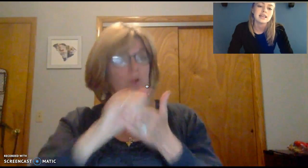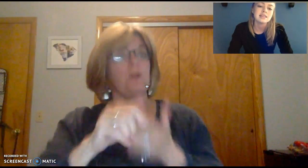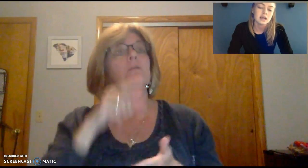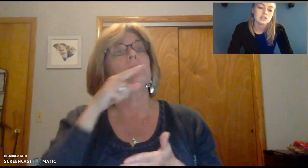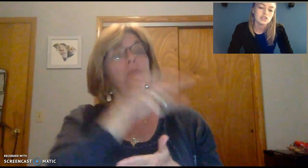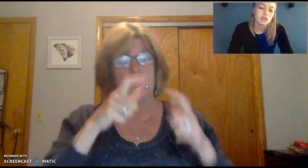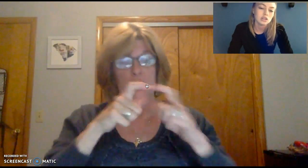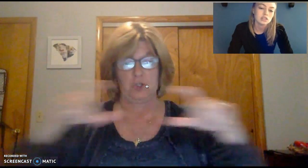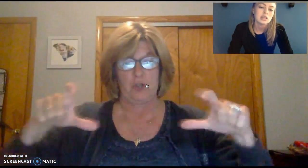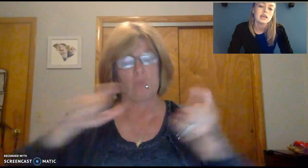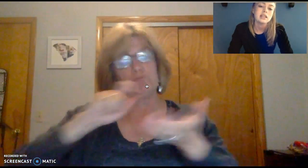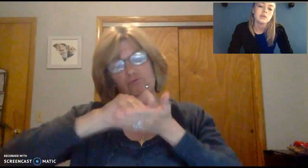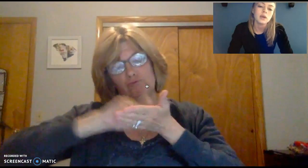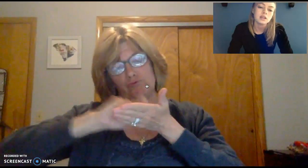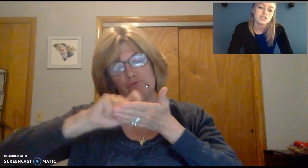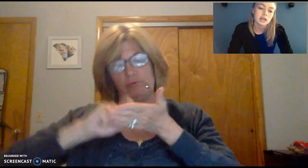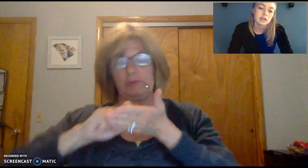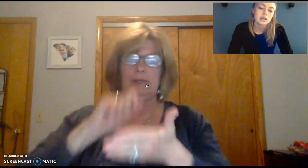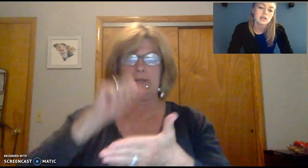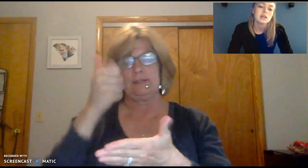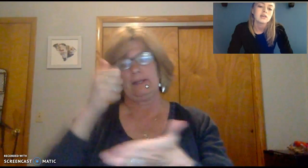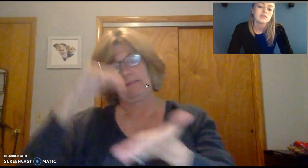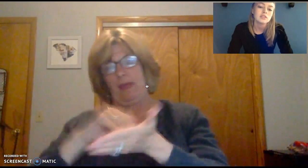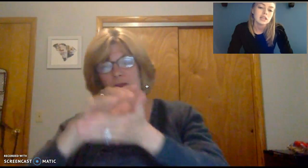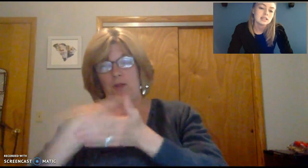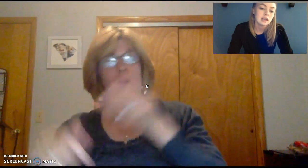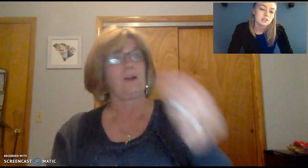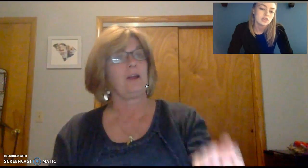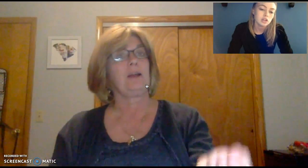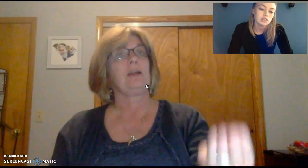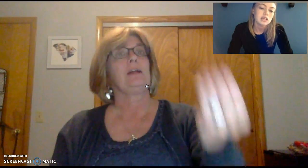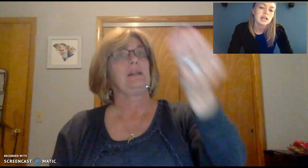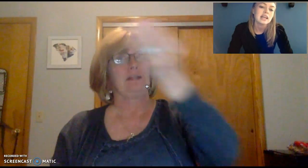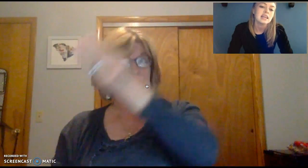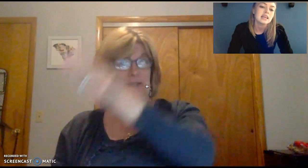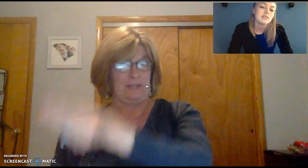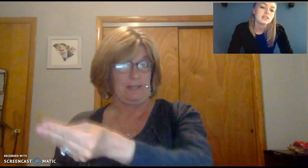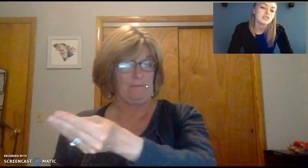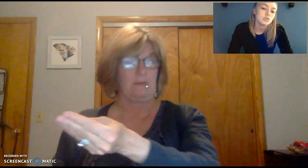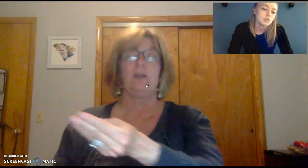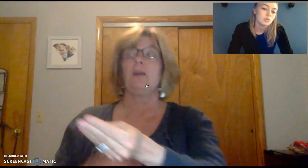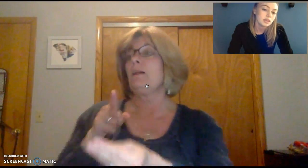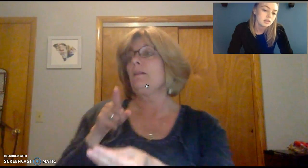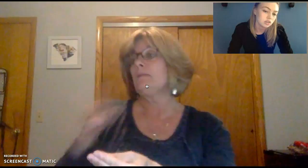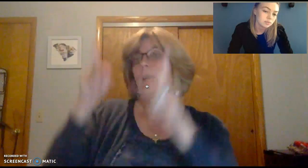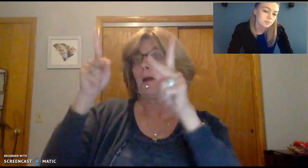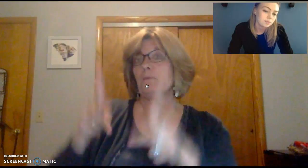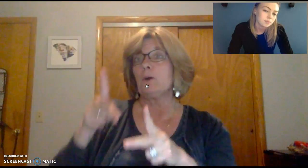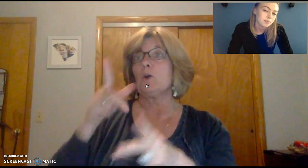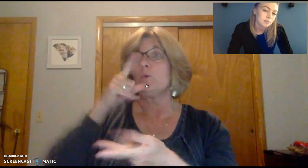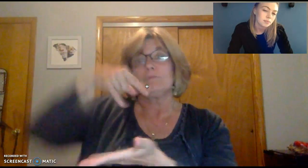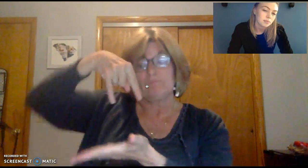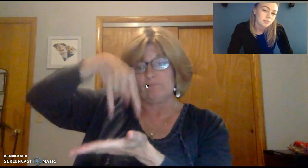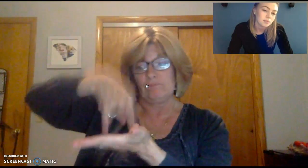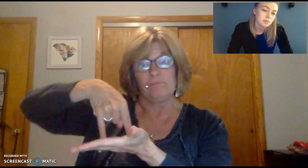charged $10,000. And they write a check for $10,000 and they give it to the realtor.